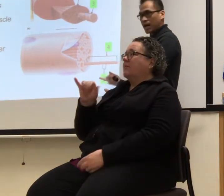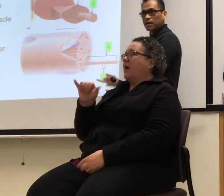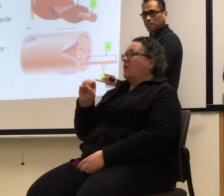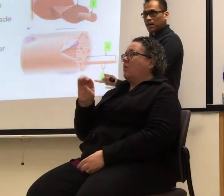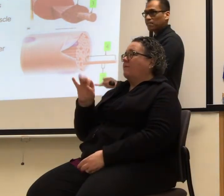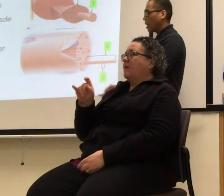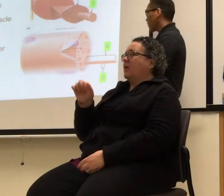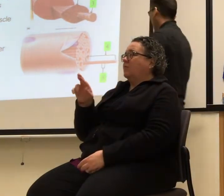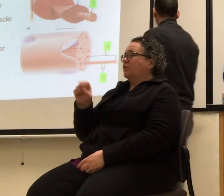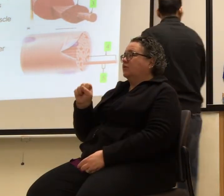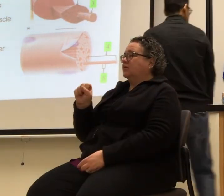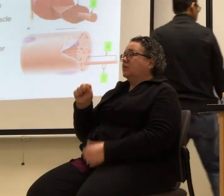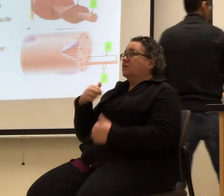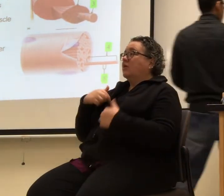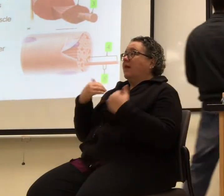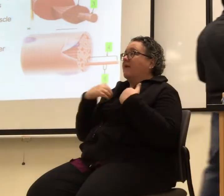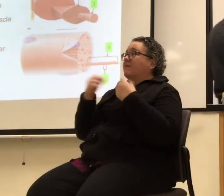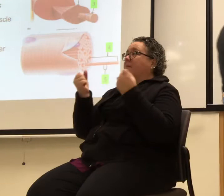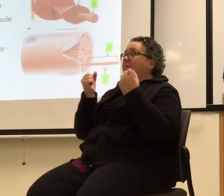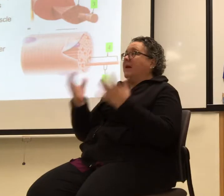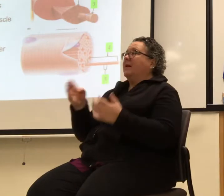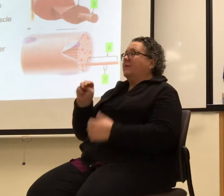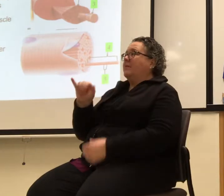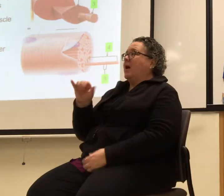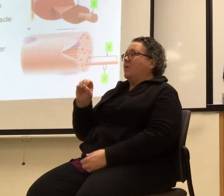they contain many myofibrils.